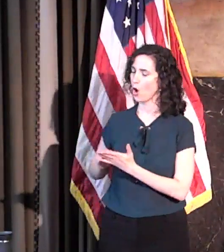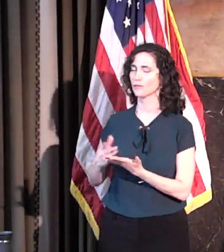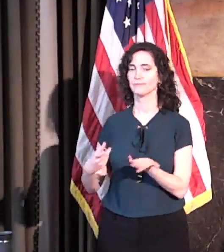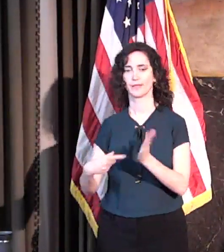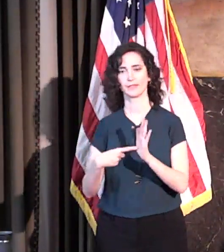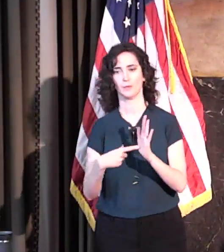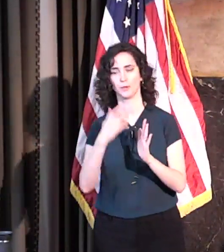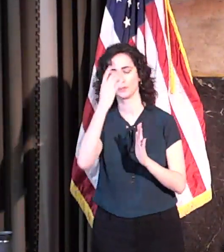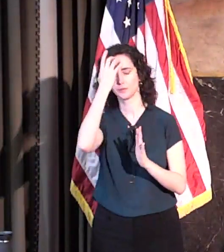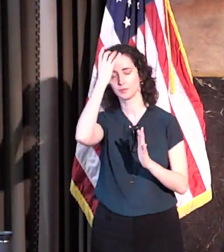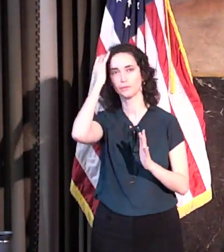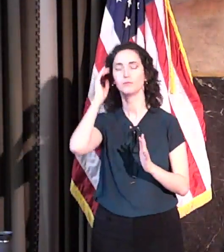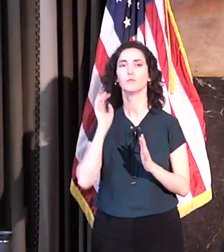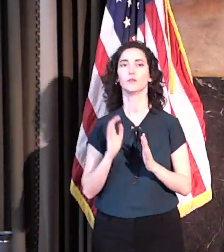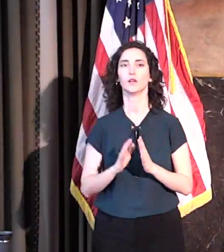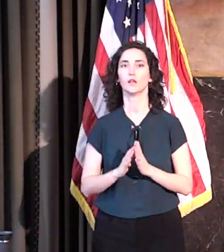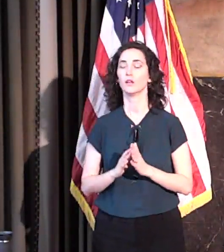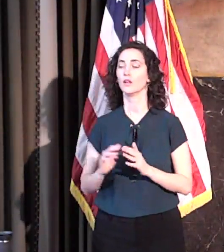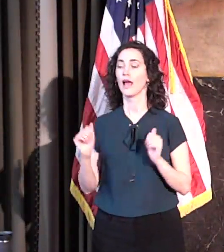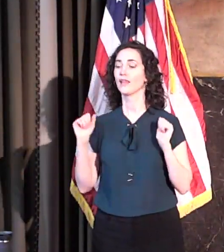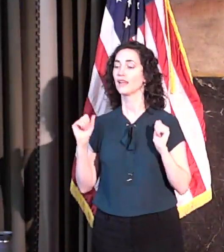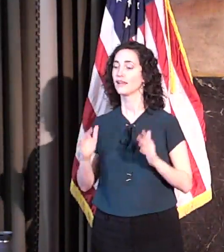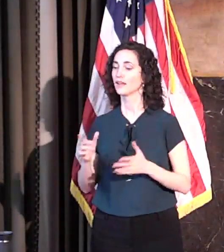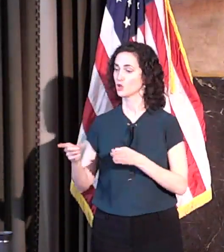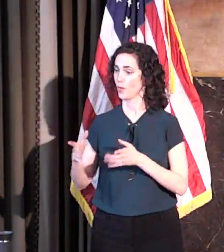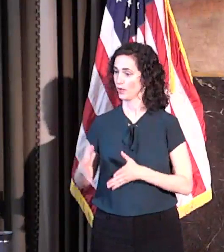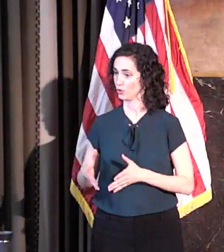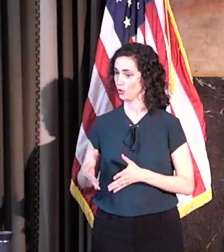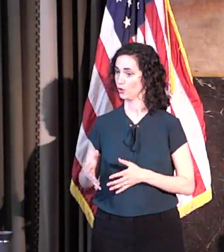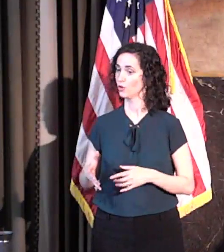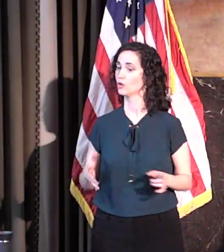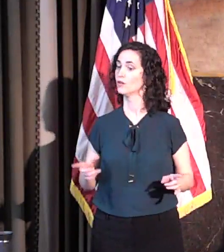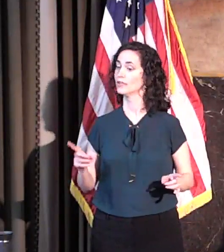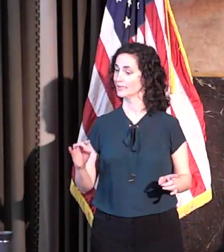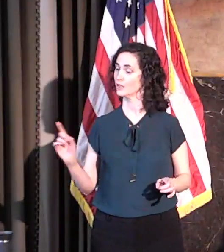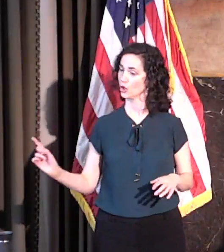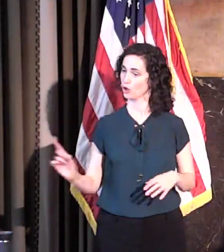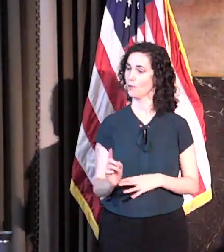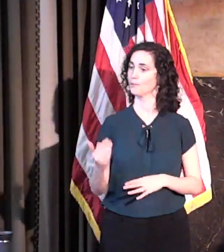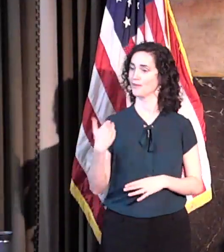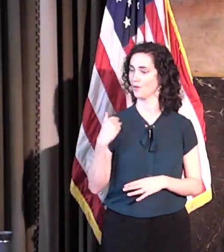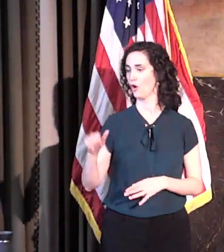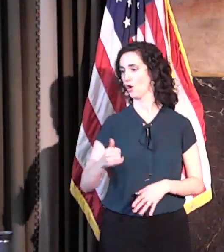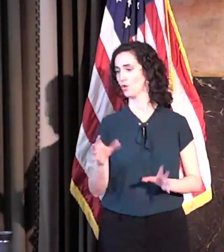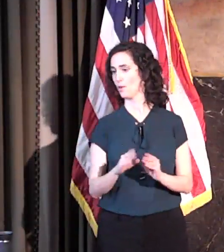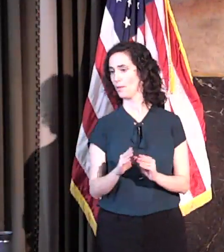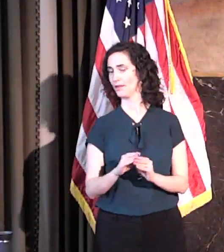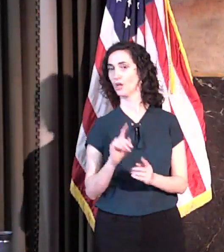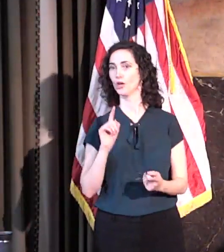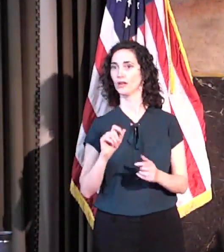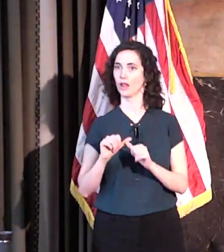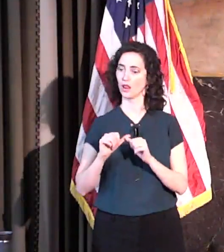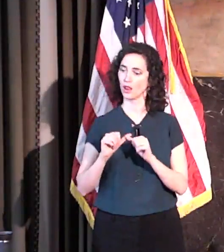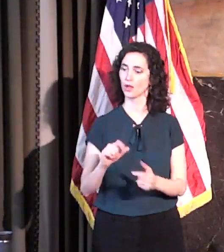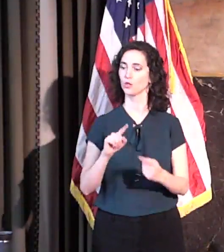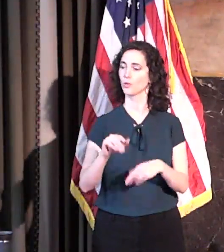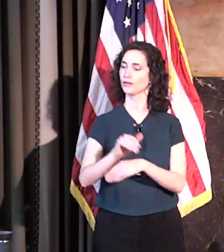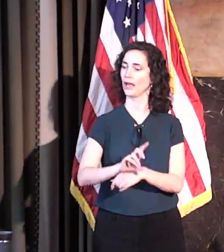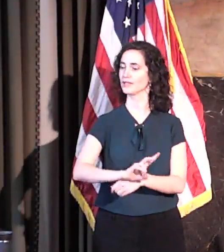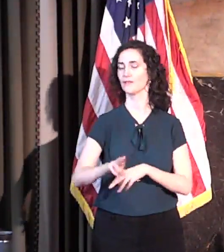that the athletic director was there at a previous hearing up until about 7 o'clock at night. They didn't get